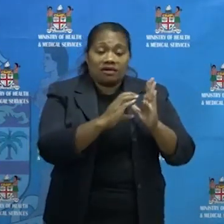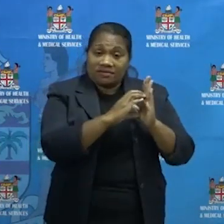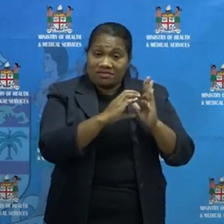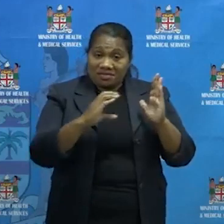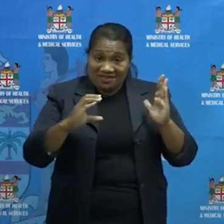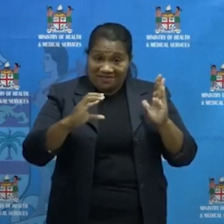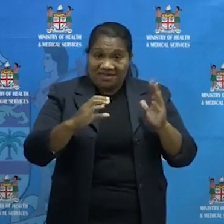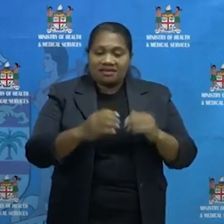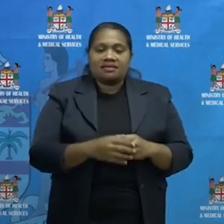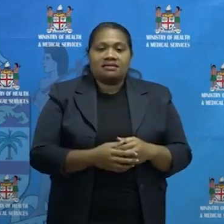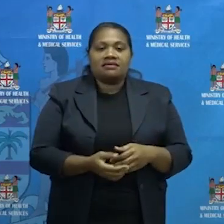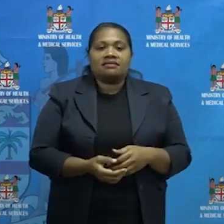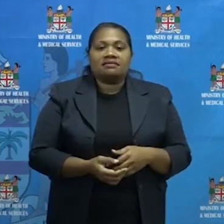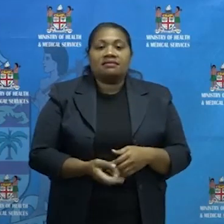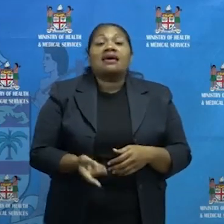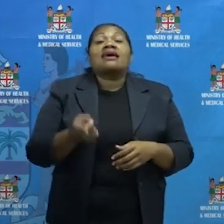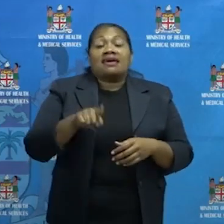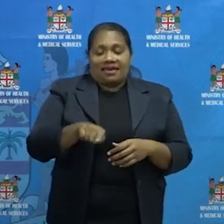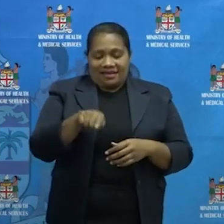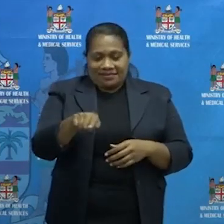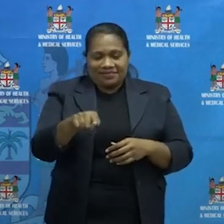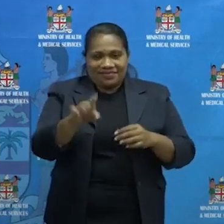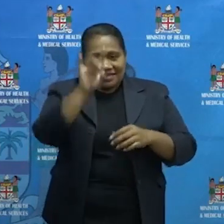minivans and the grey taxi.